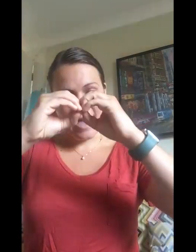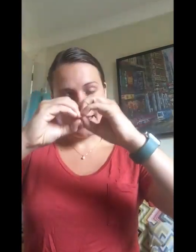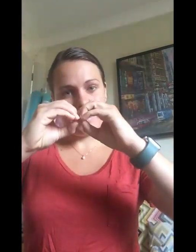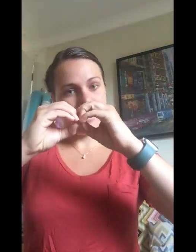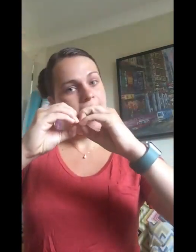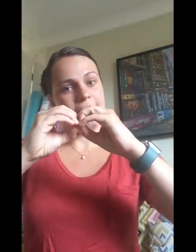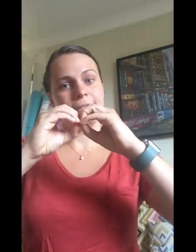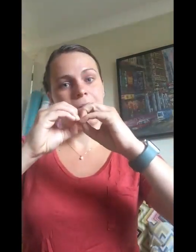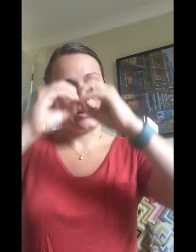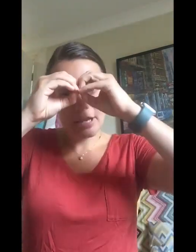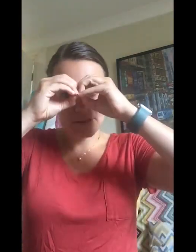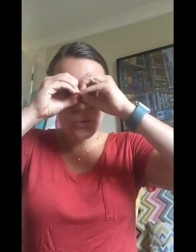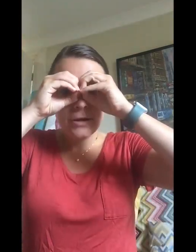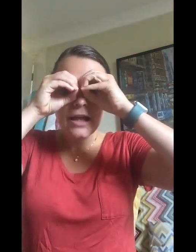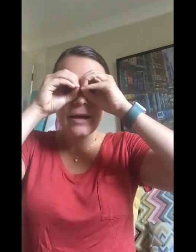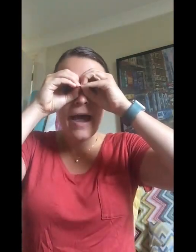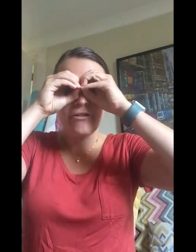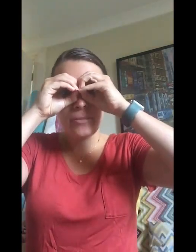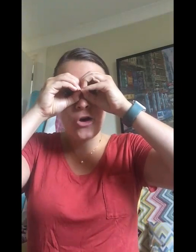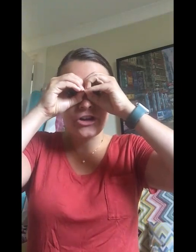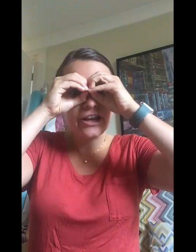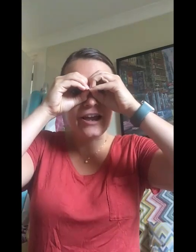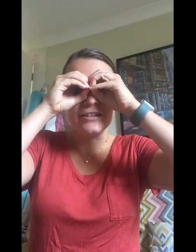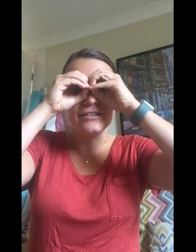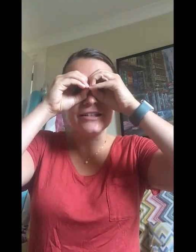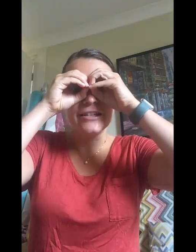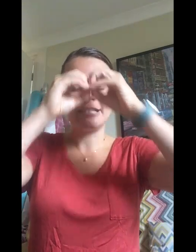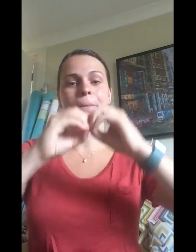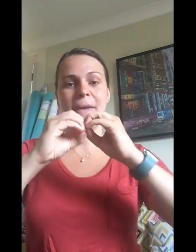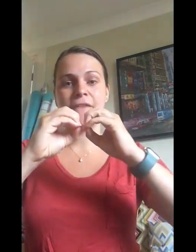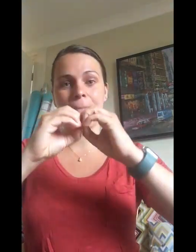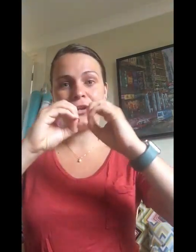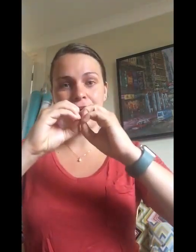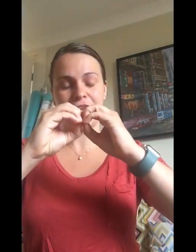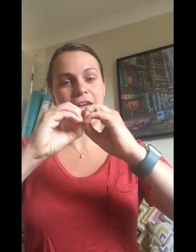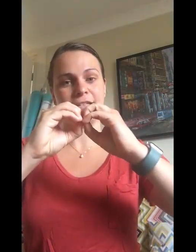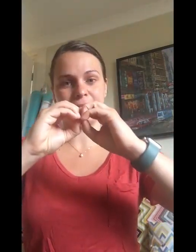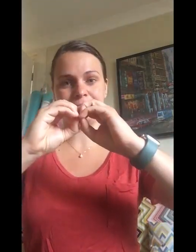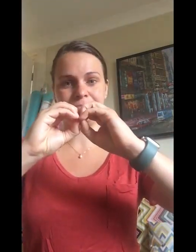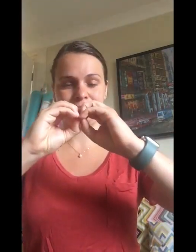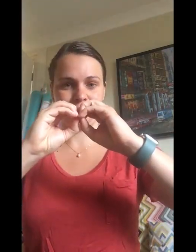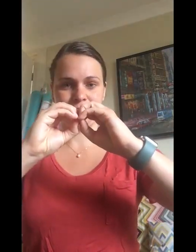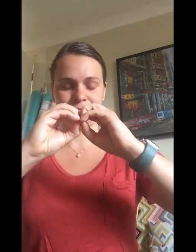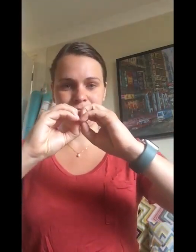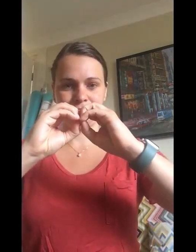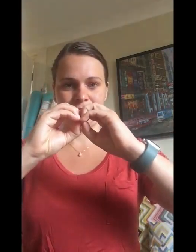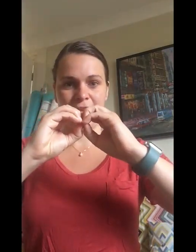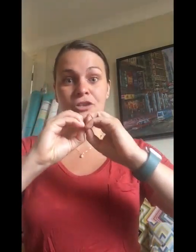B, okay, so, and it's almost like a pair of binoculars. So B for binoculars. If you don't